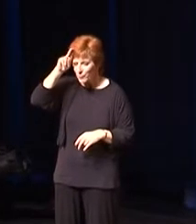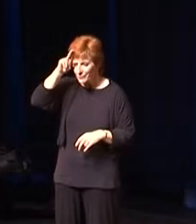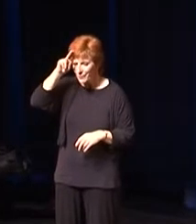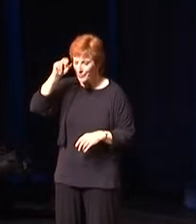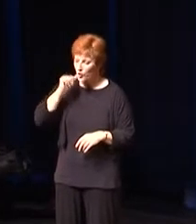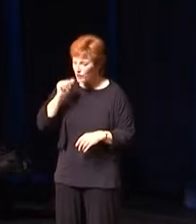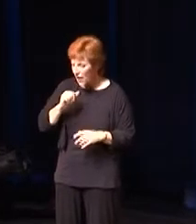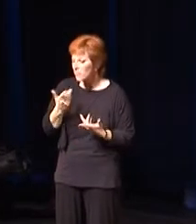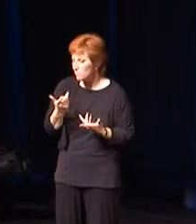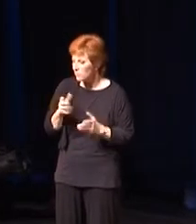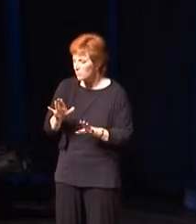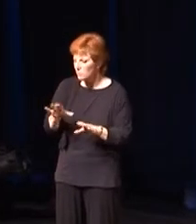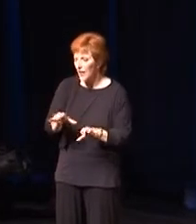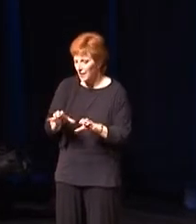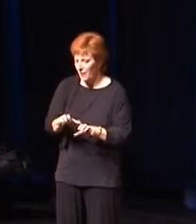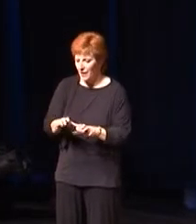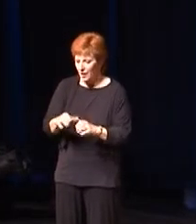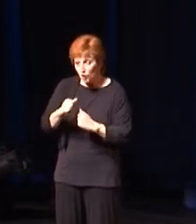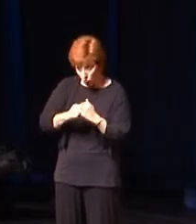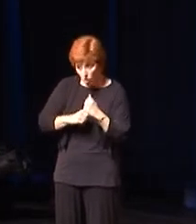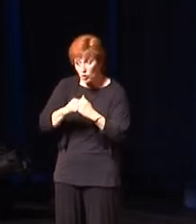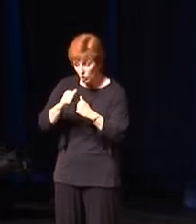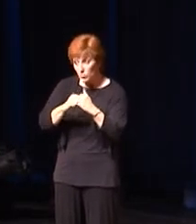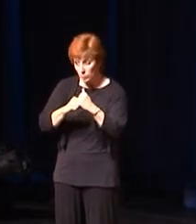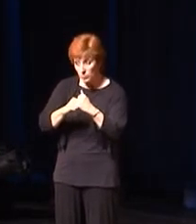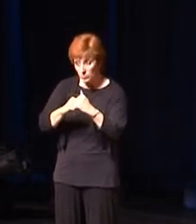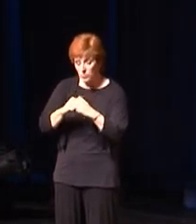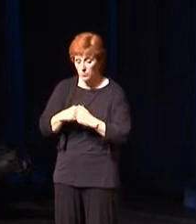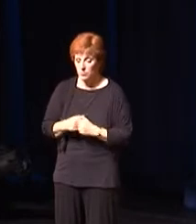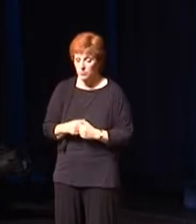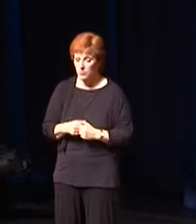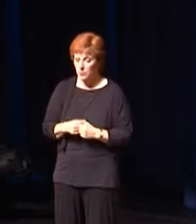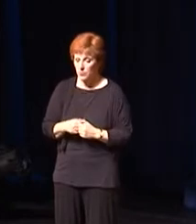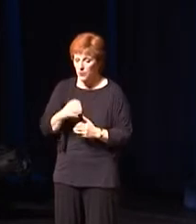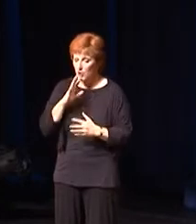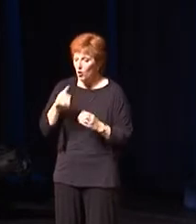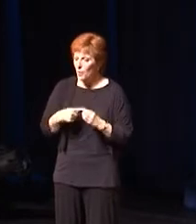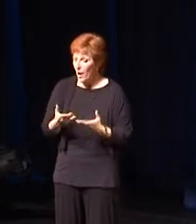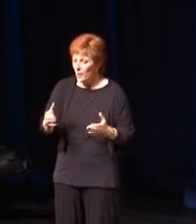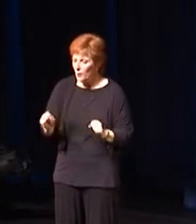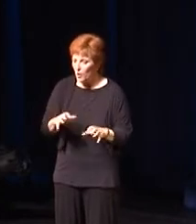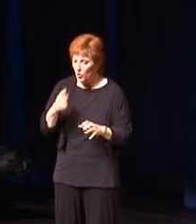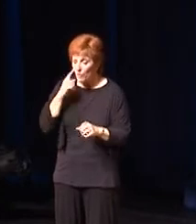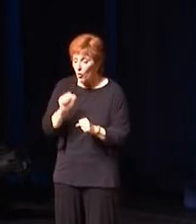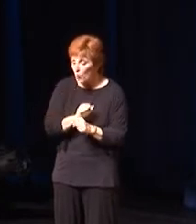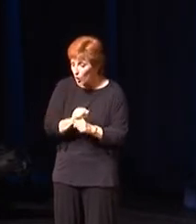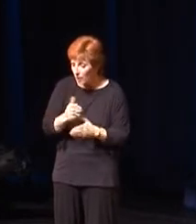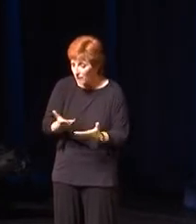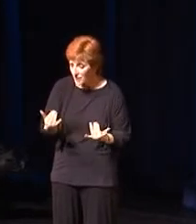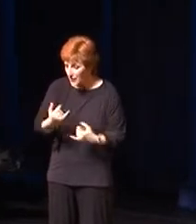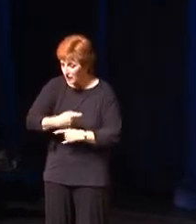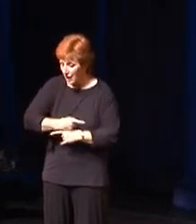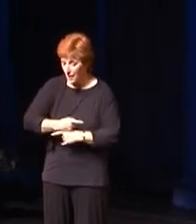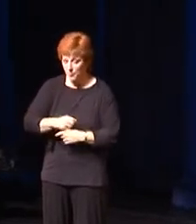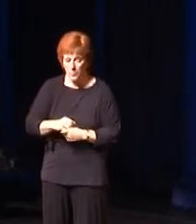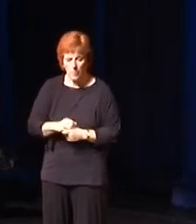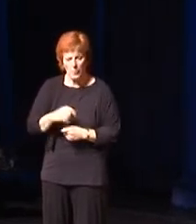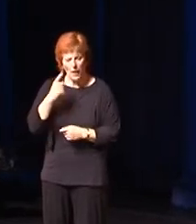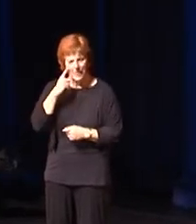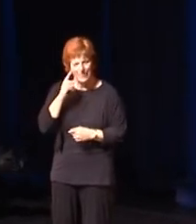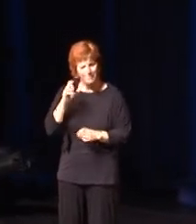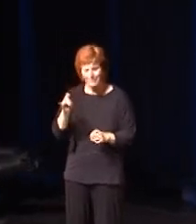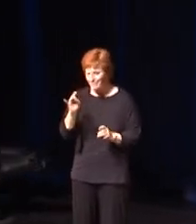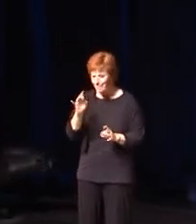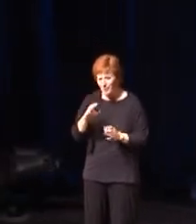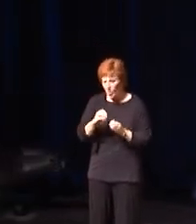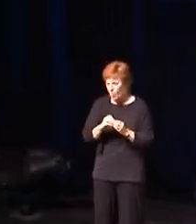wonderful activity because it's very, very structured. Let's talk about some other things we could do for work things today. You know, I think it's a shame there's no